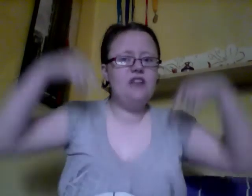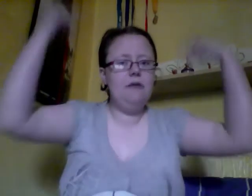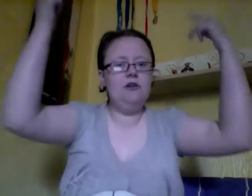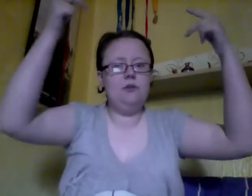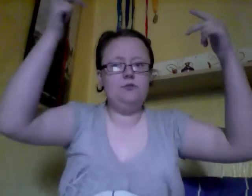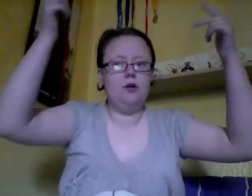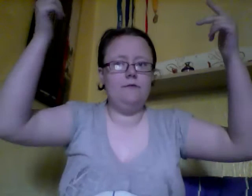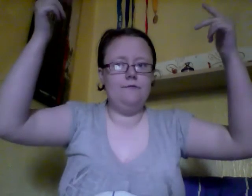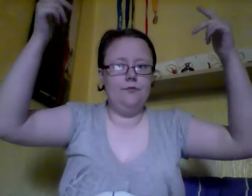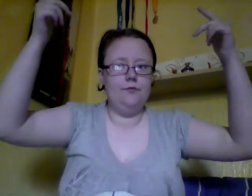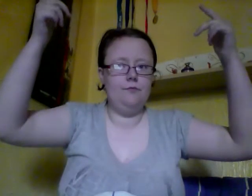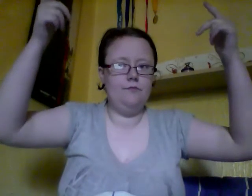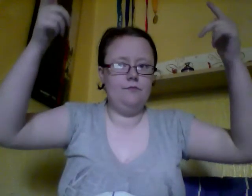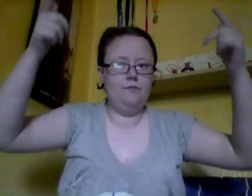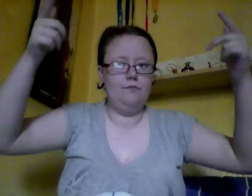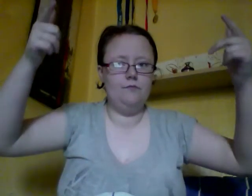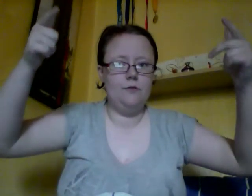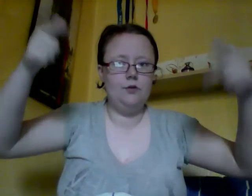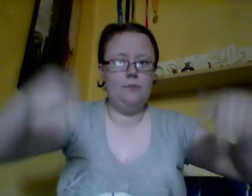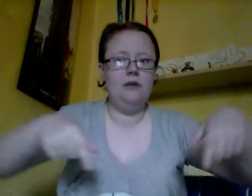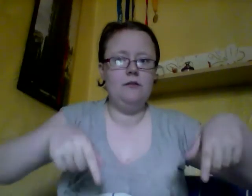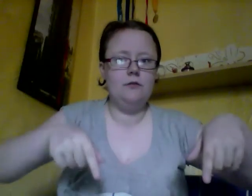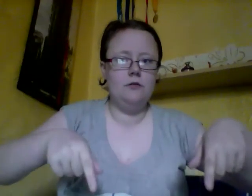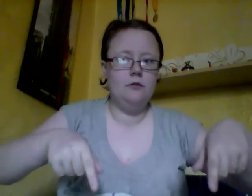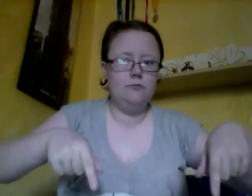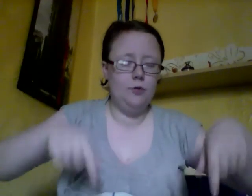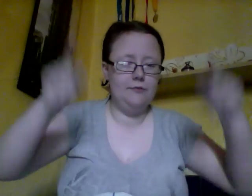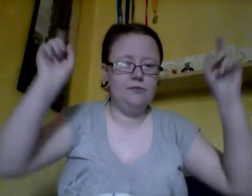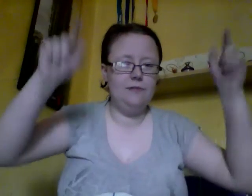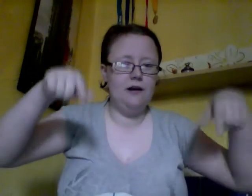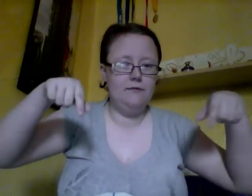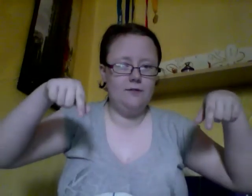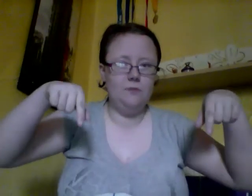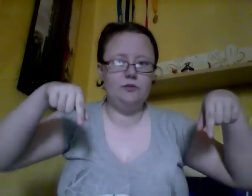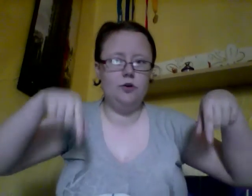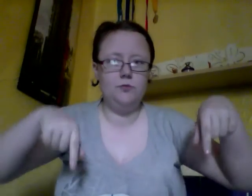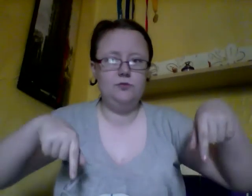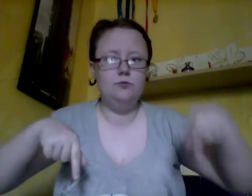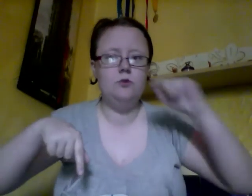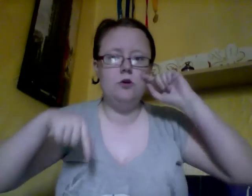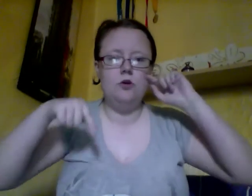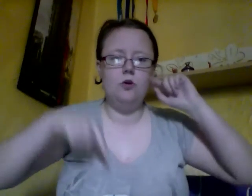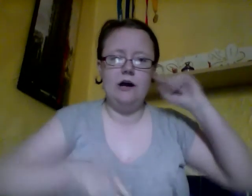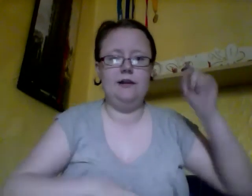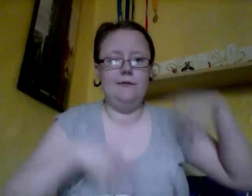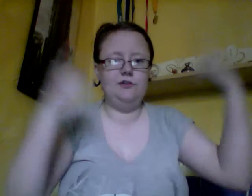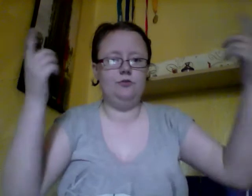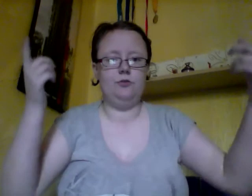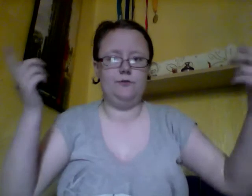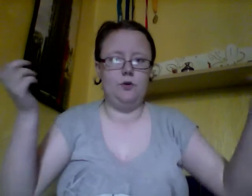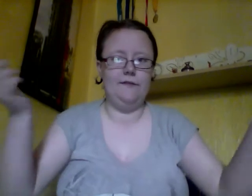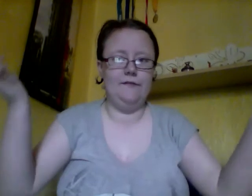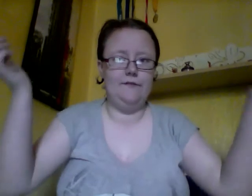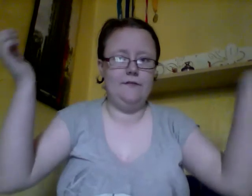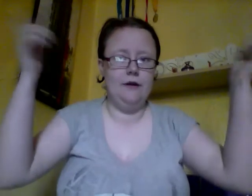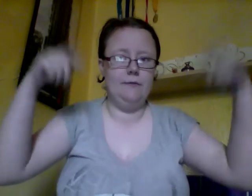when he jumps off the top right of St. Bartholomew's Hospital, or in the originals off the top of Writing